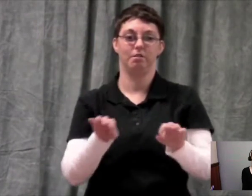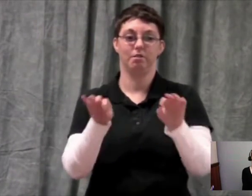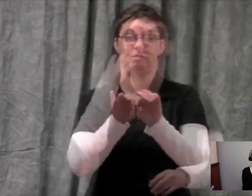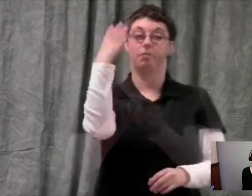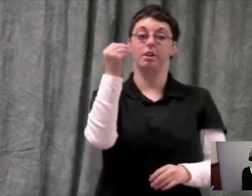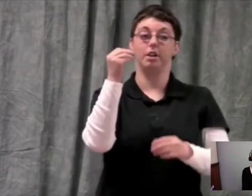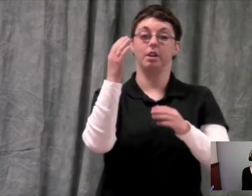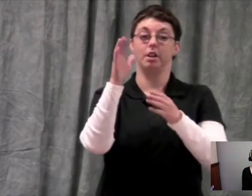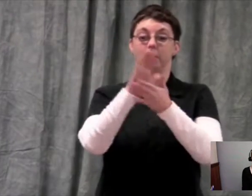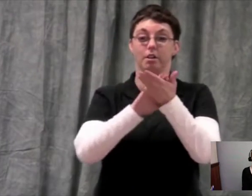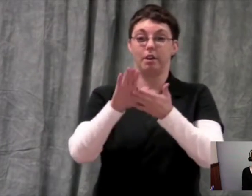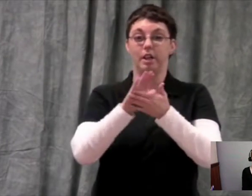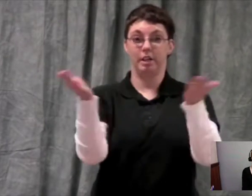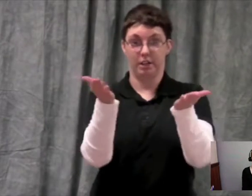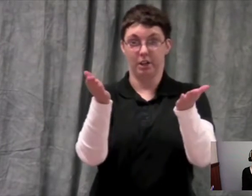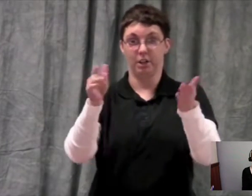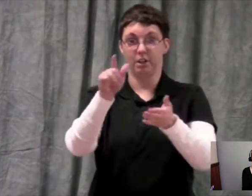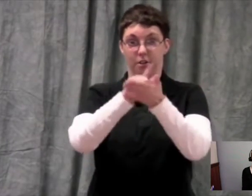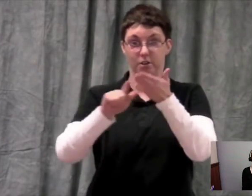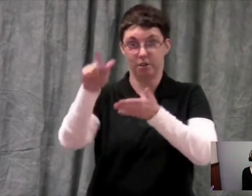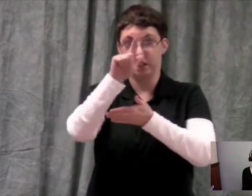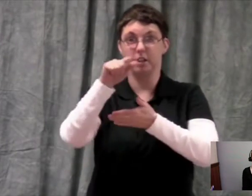education of deafblindness to other people. So I graduated